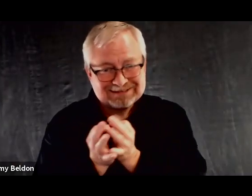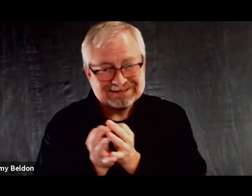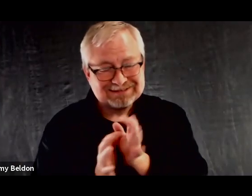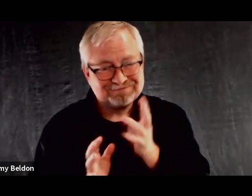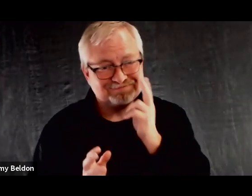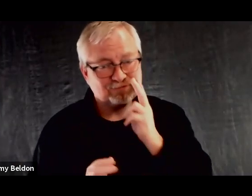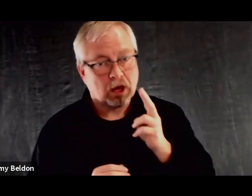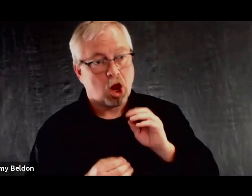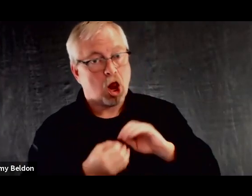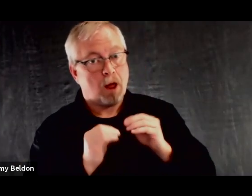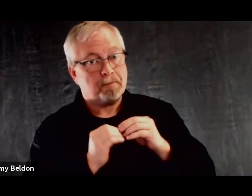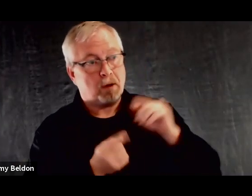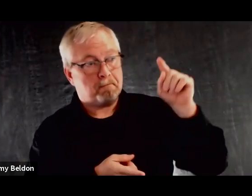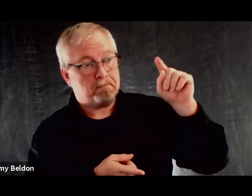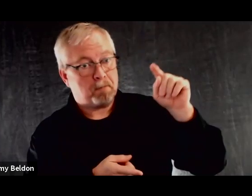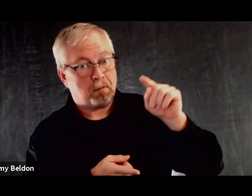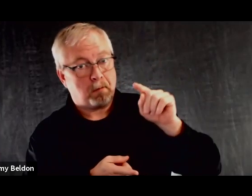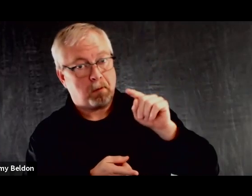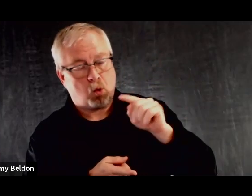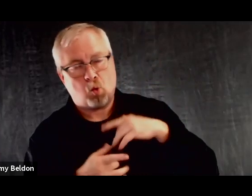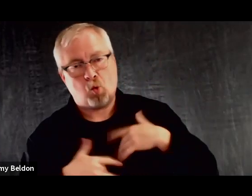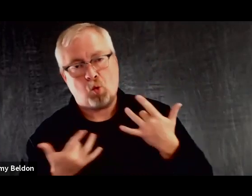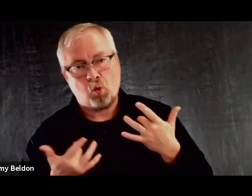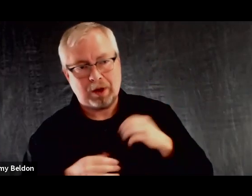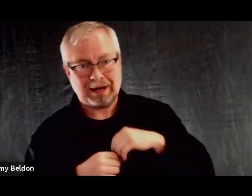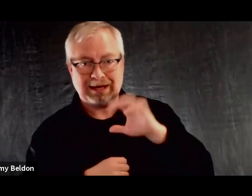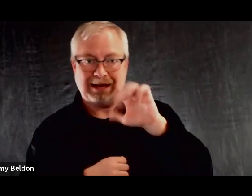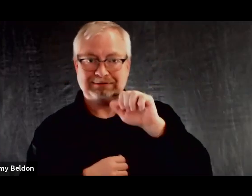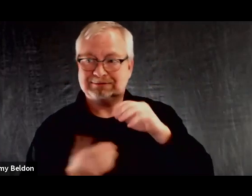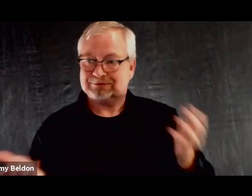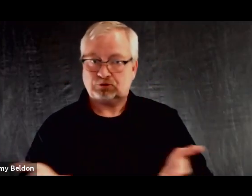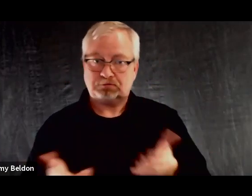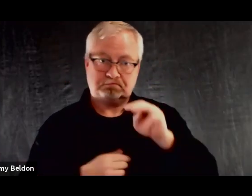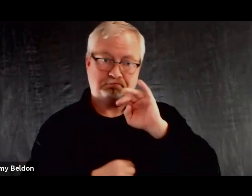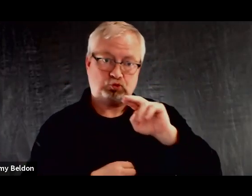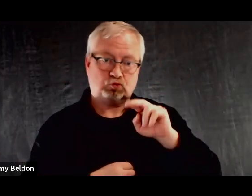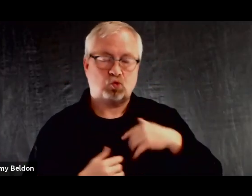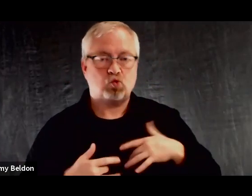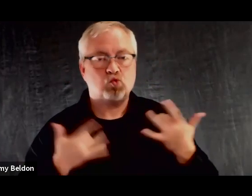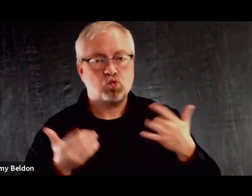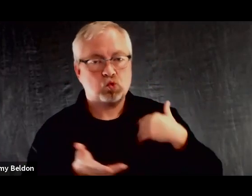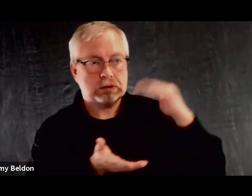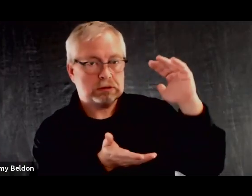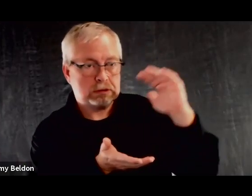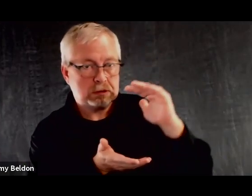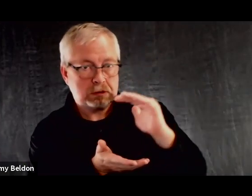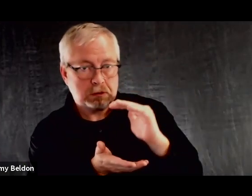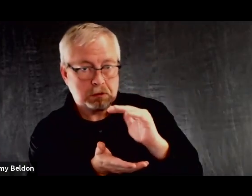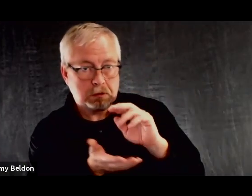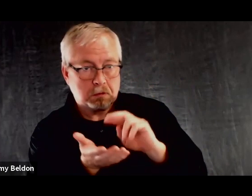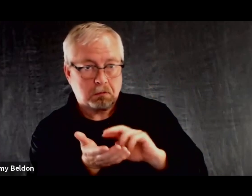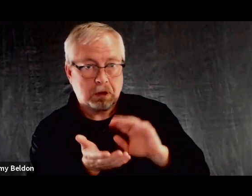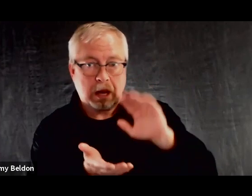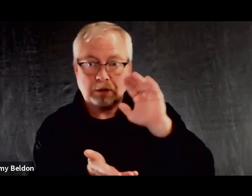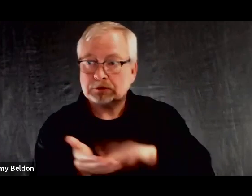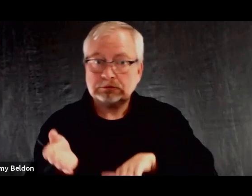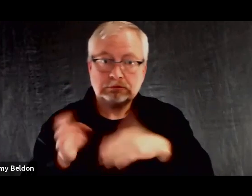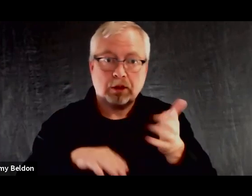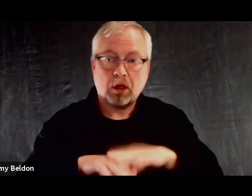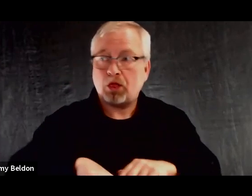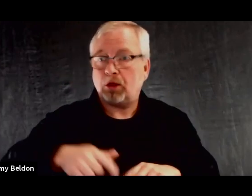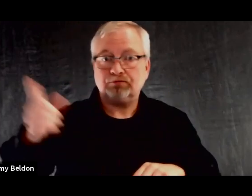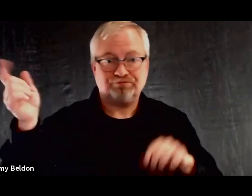cases in Minnesota and lower numbers of deaths, though everyone is a sadness for family